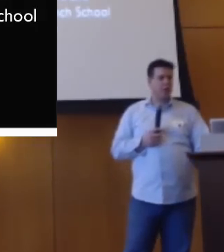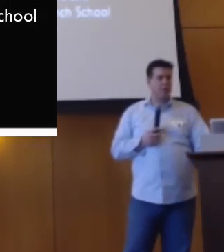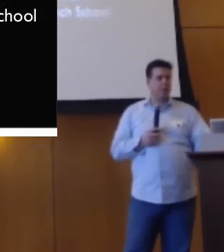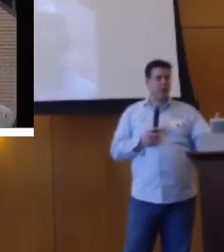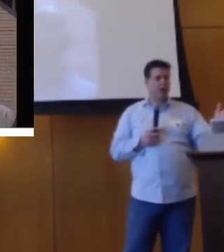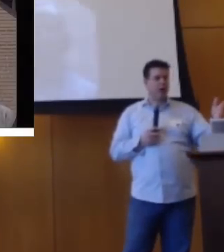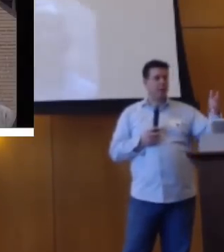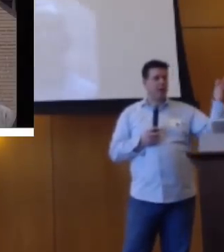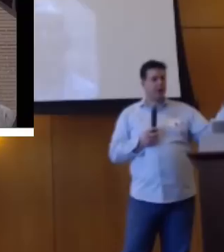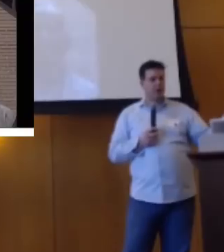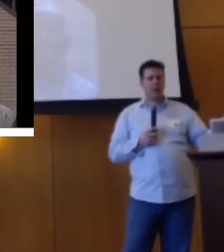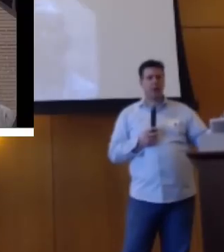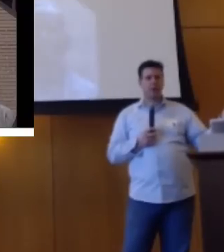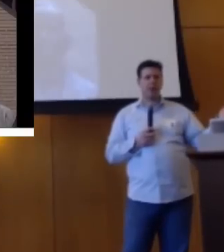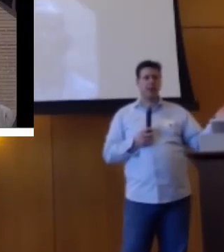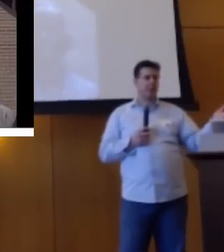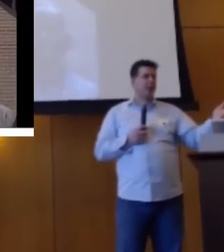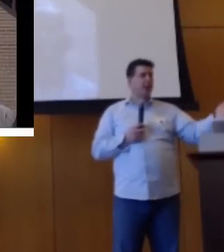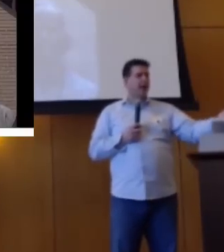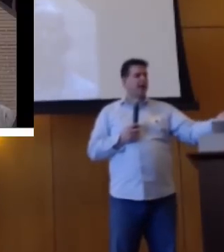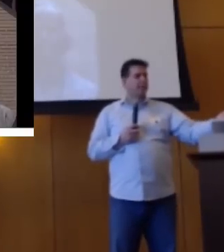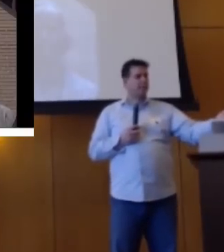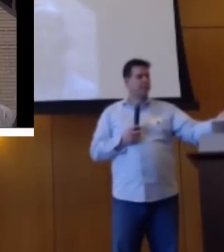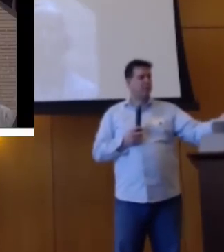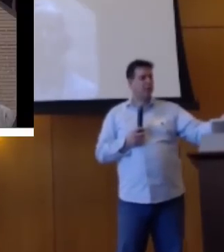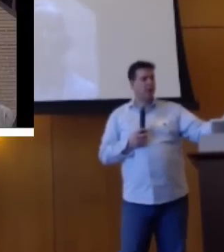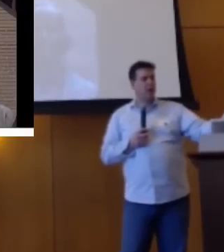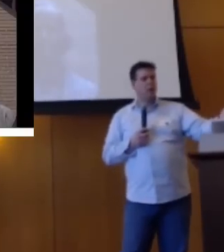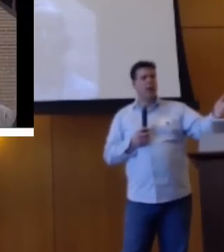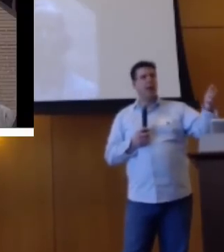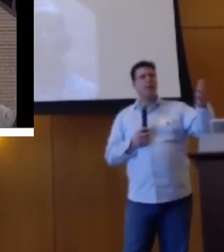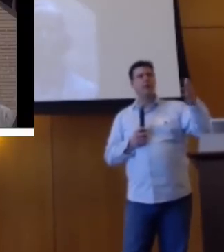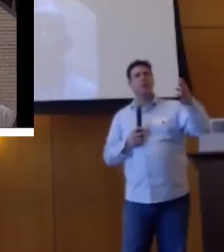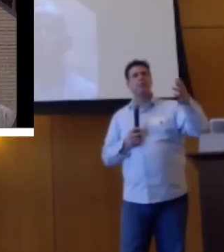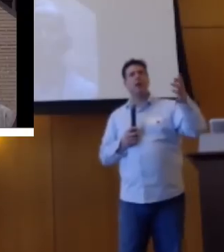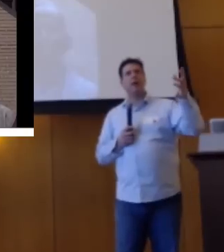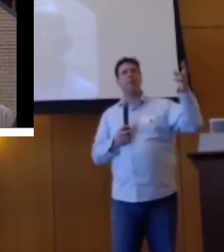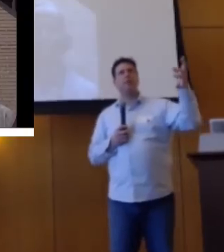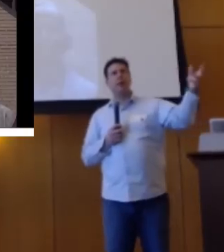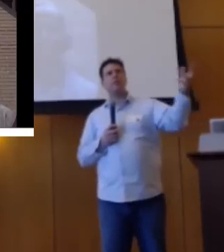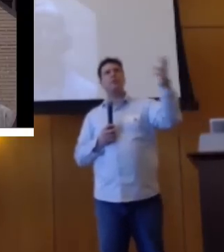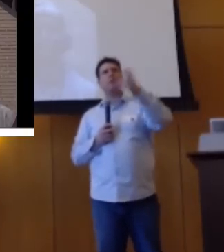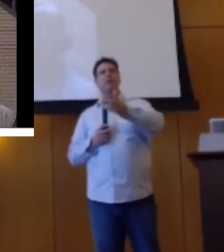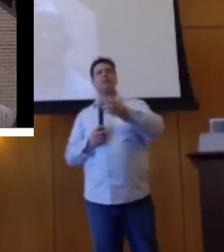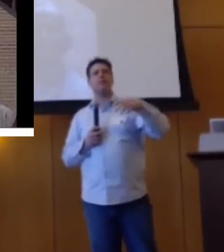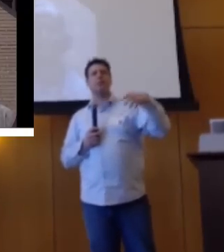Well, about another hundred years later, we have friends to the United States